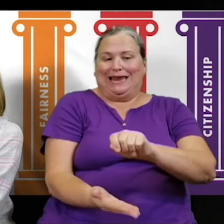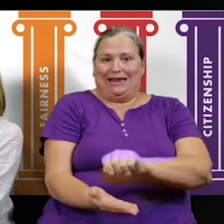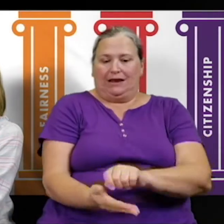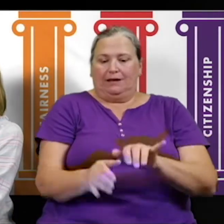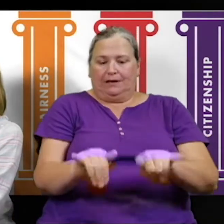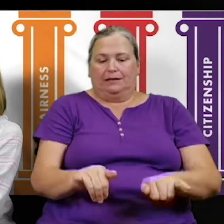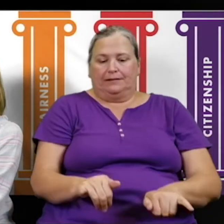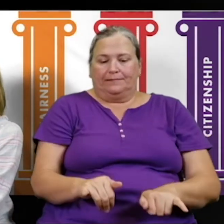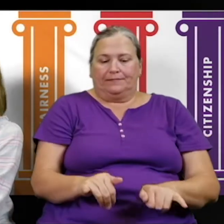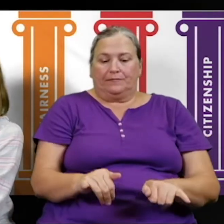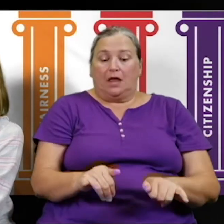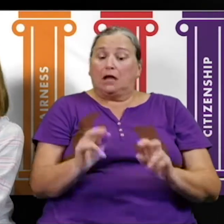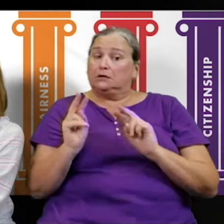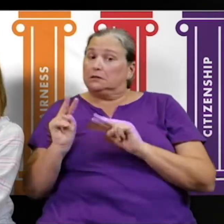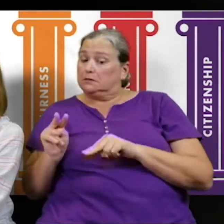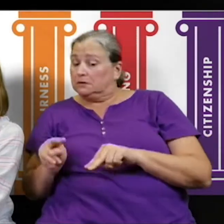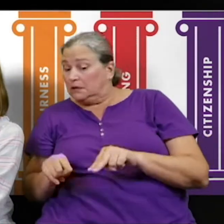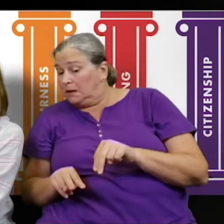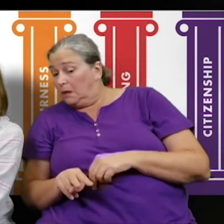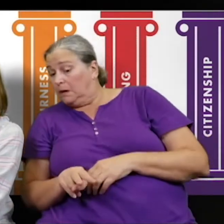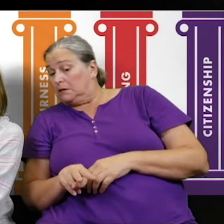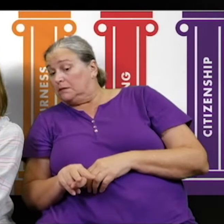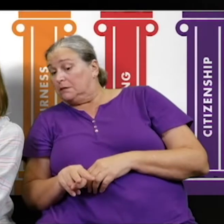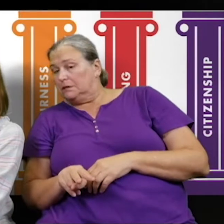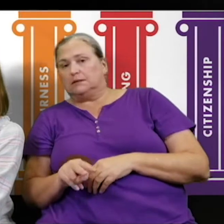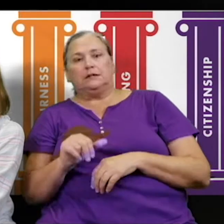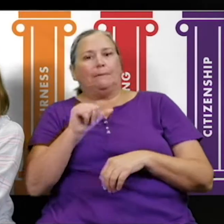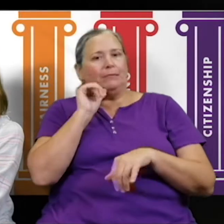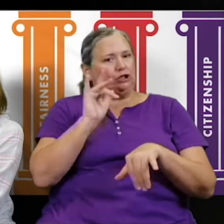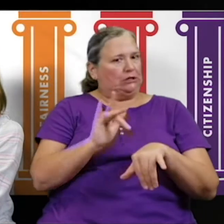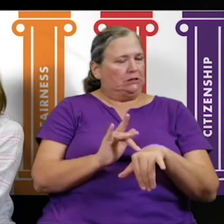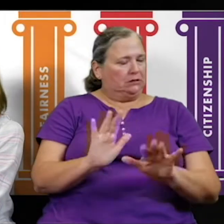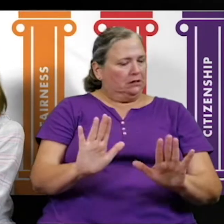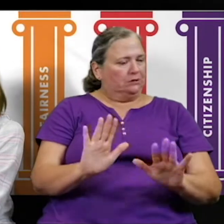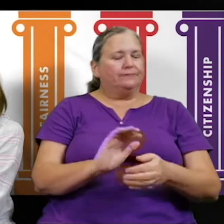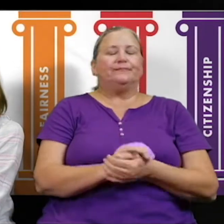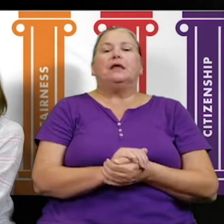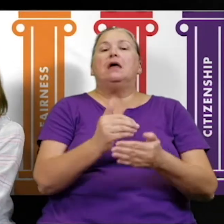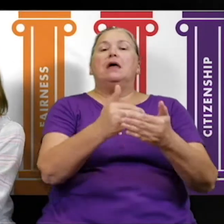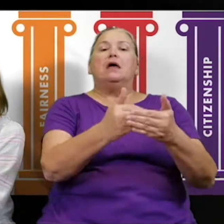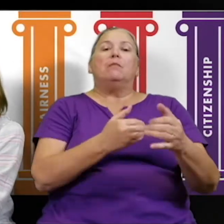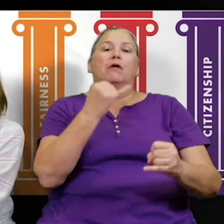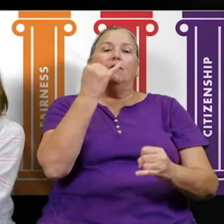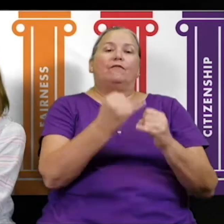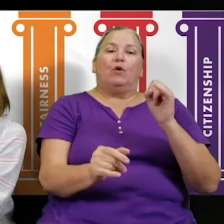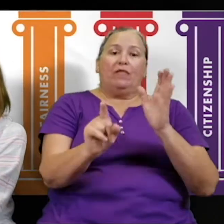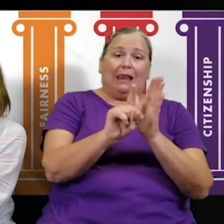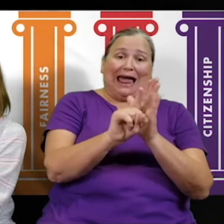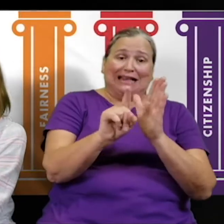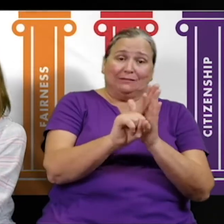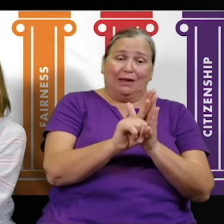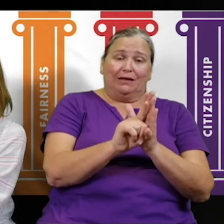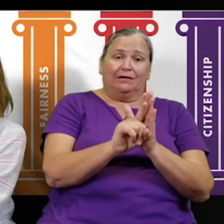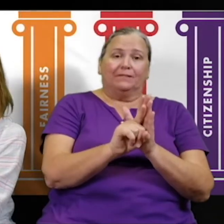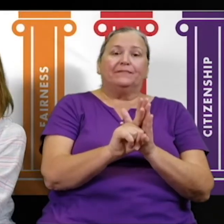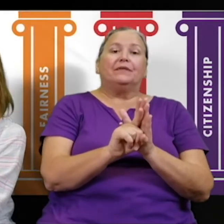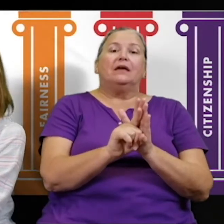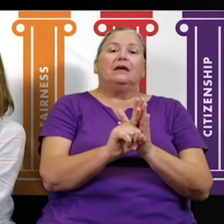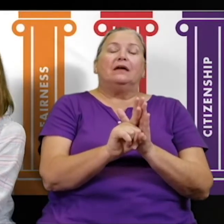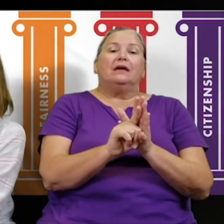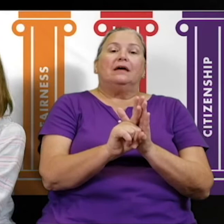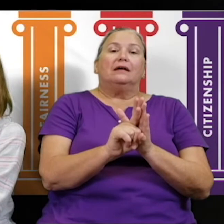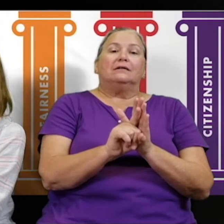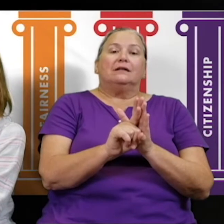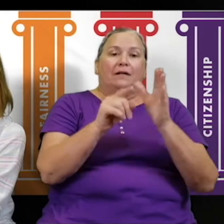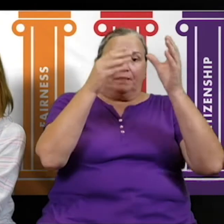them often, but did not disturb a soul. Right before the last bell rang, Mr. Slinger served Lily's snacks